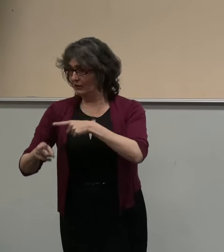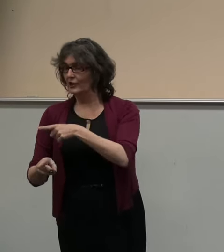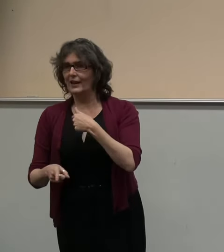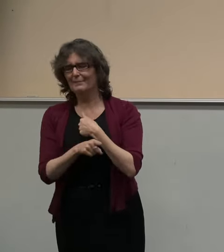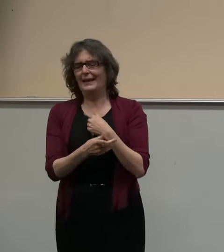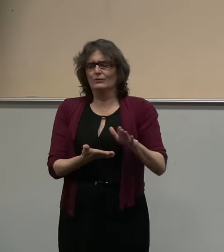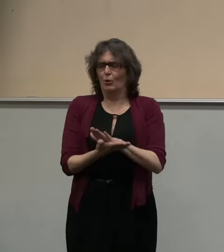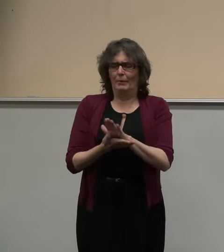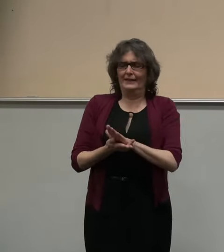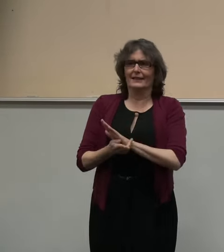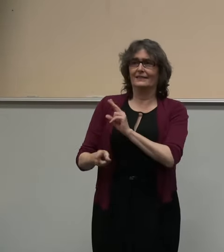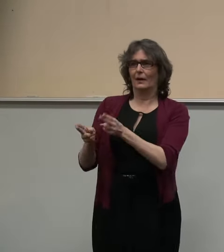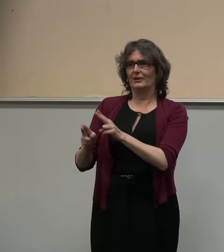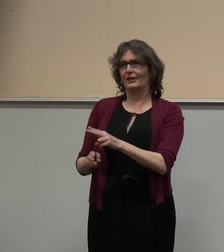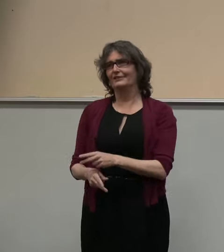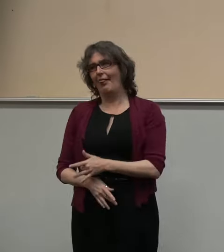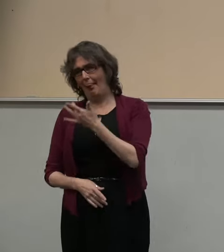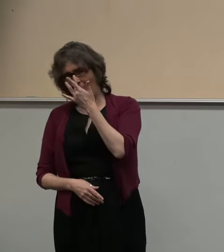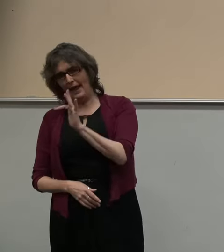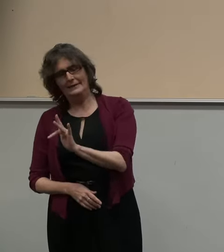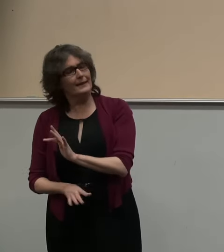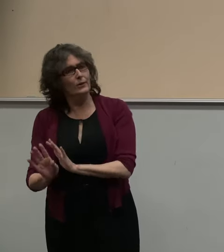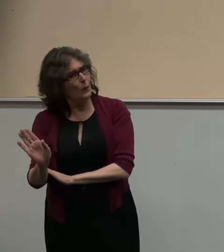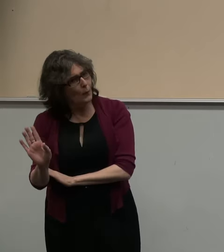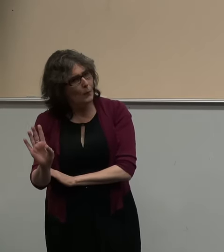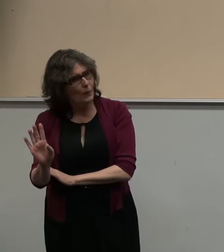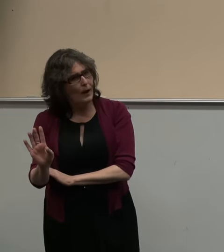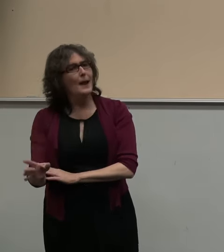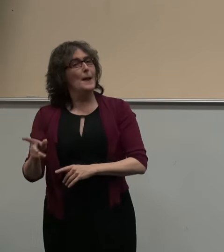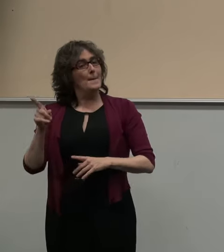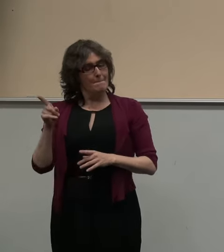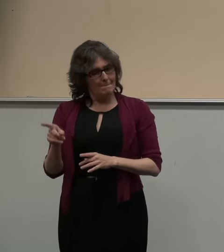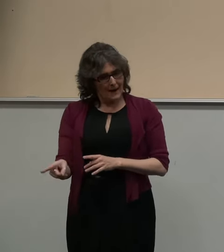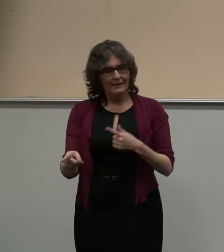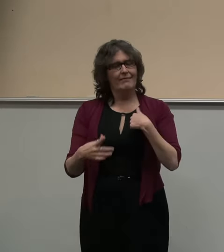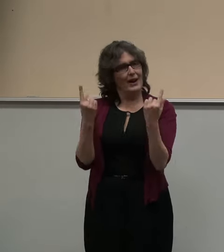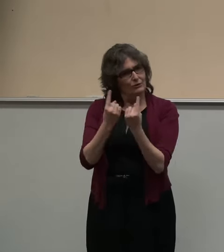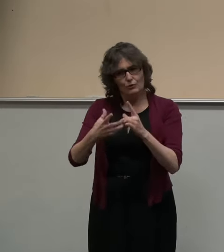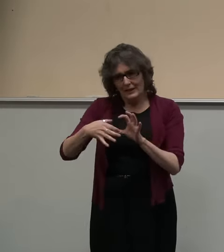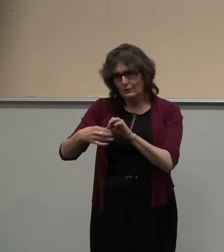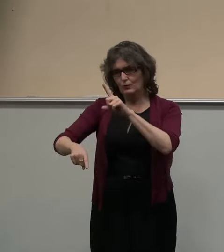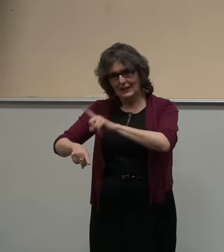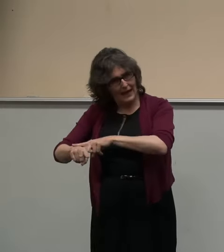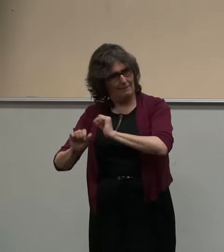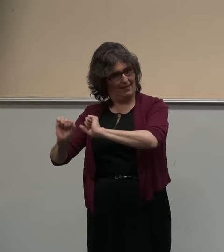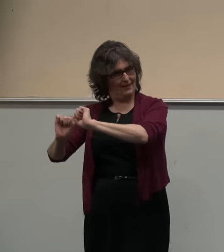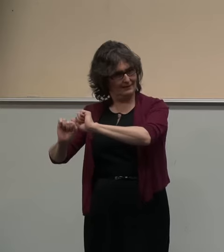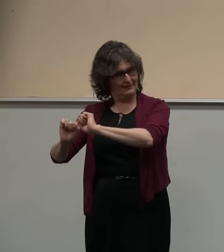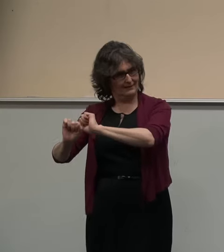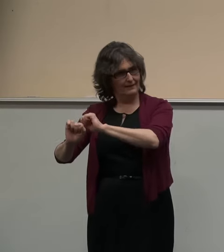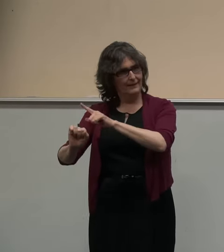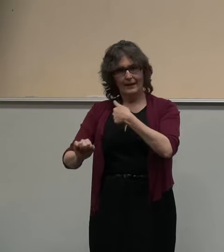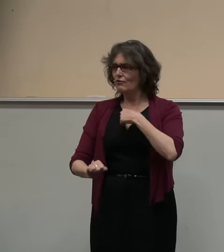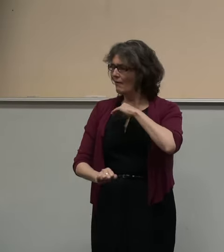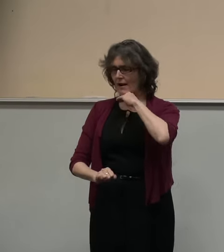hard, but there are serious issues with interpreters in terms of the amount of time they're given and the resources they're given.